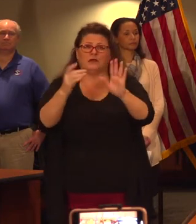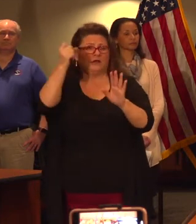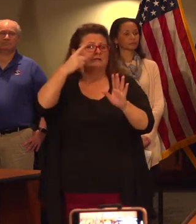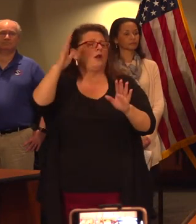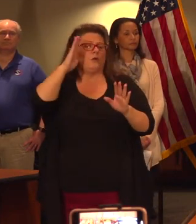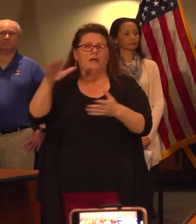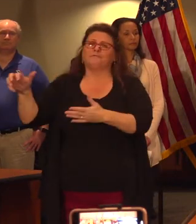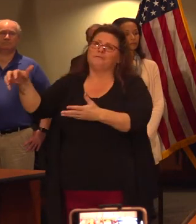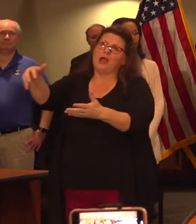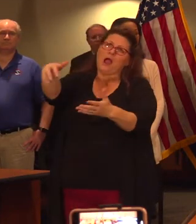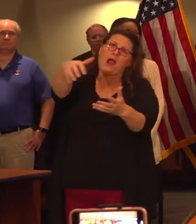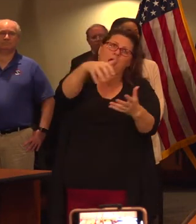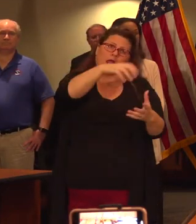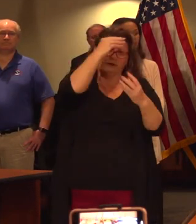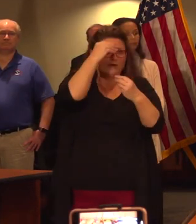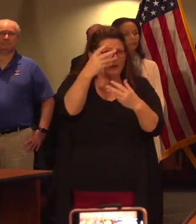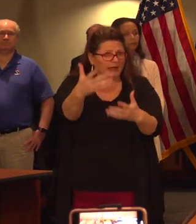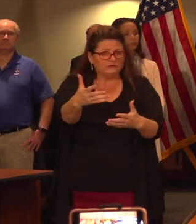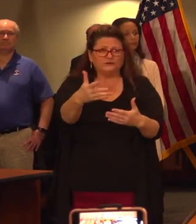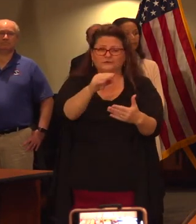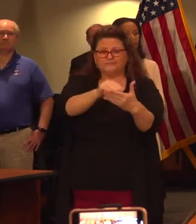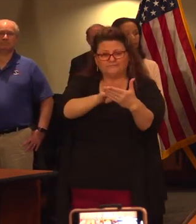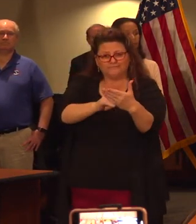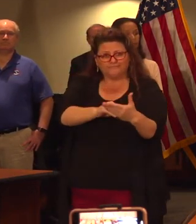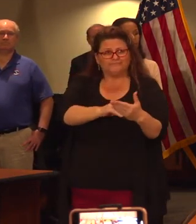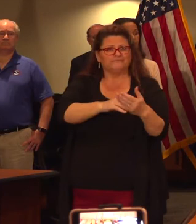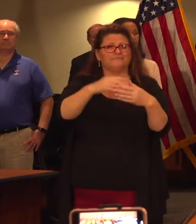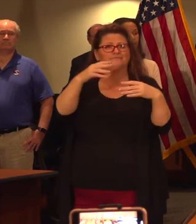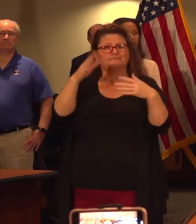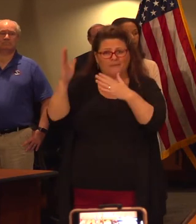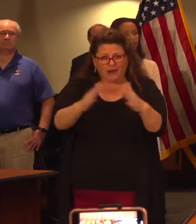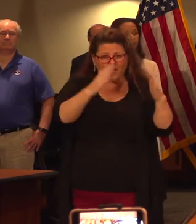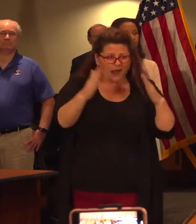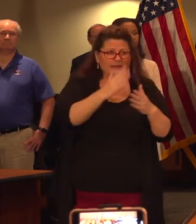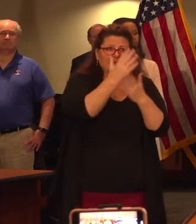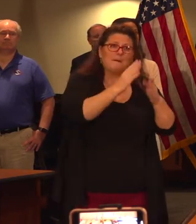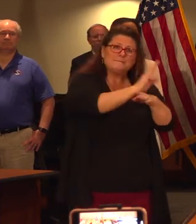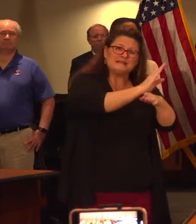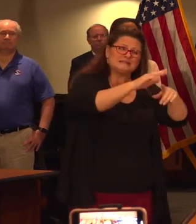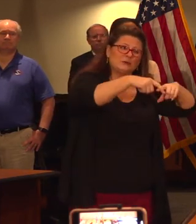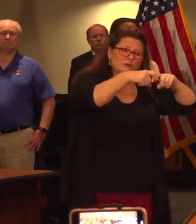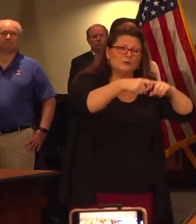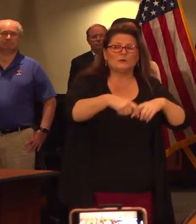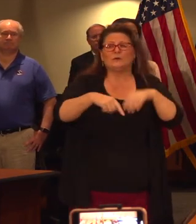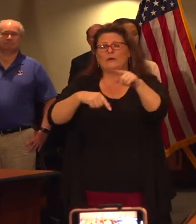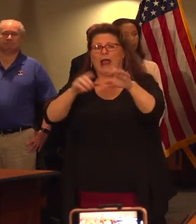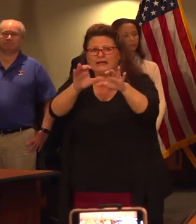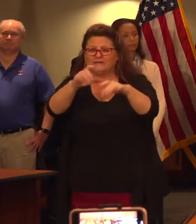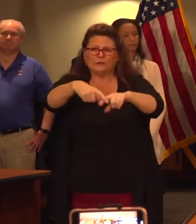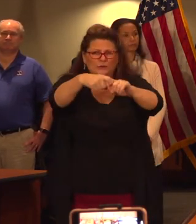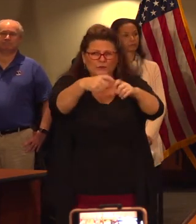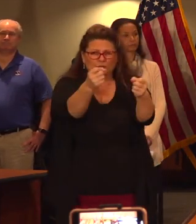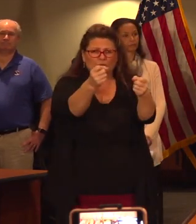measured it carefully going into where we are now, in restricting some businesses, in restricting activities, in asking